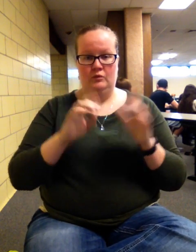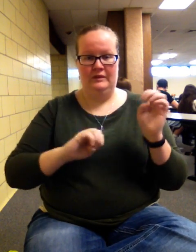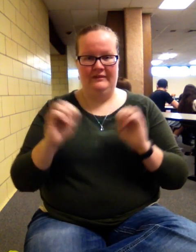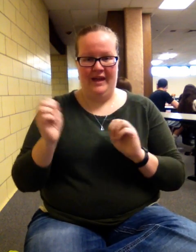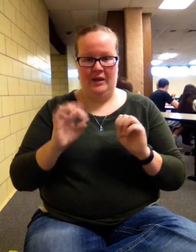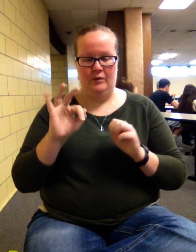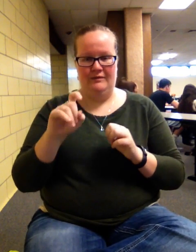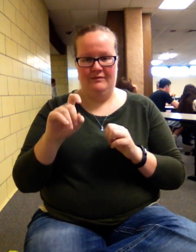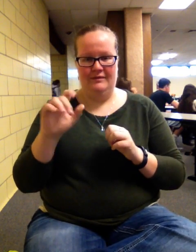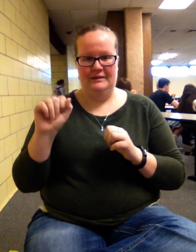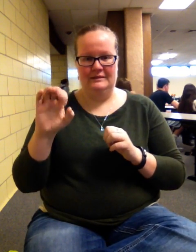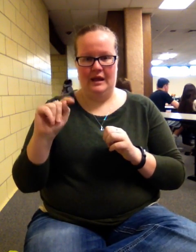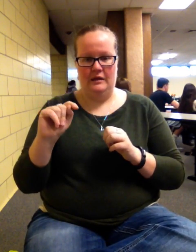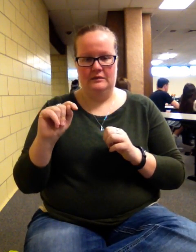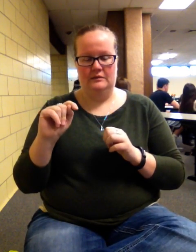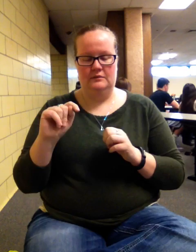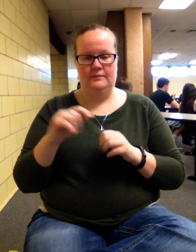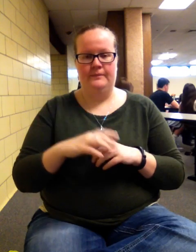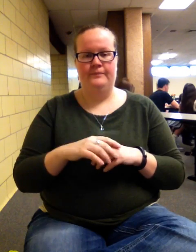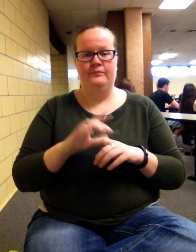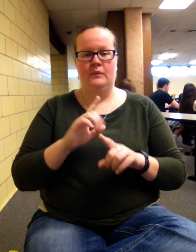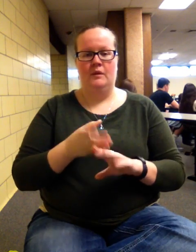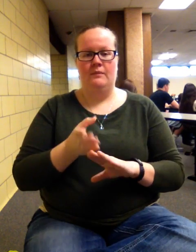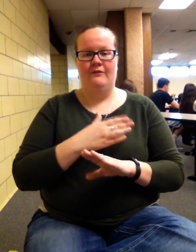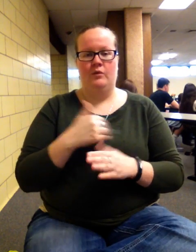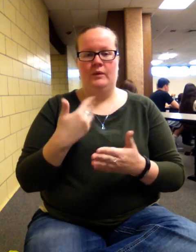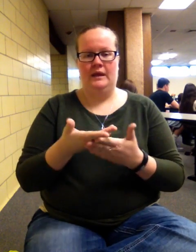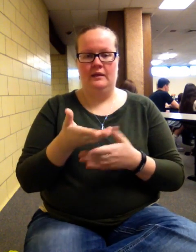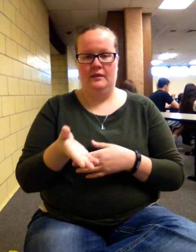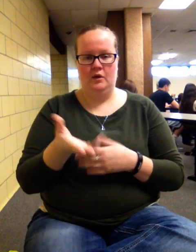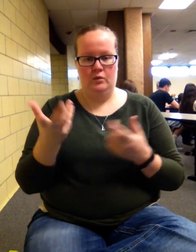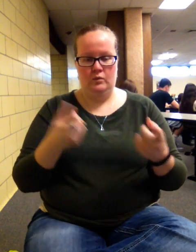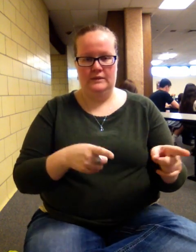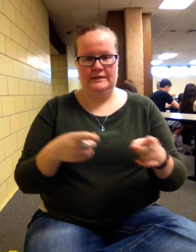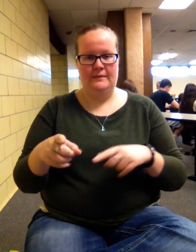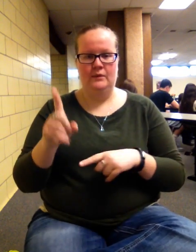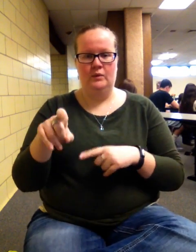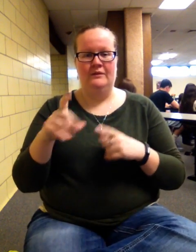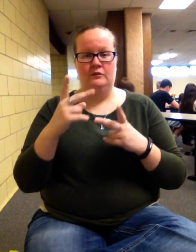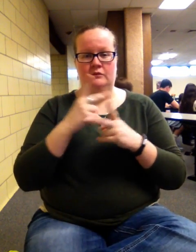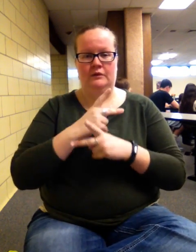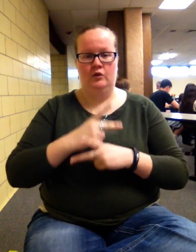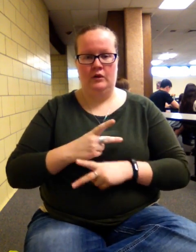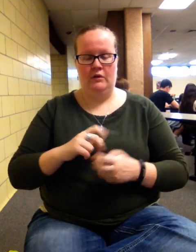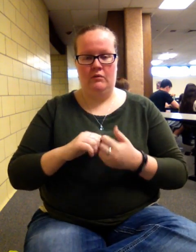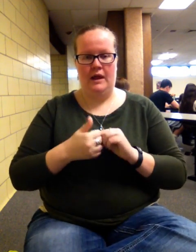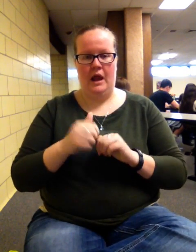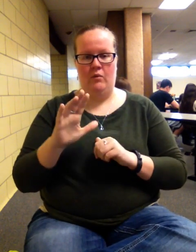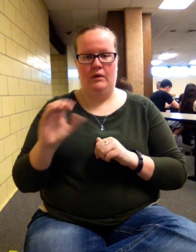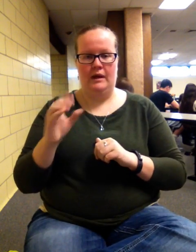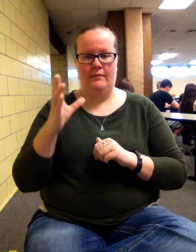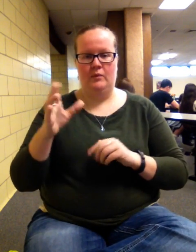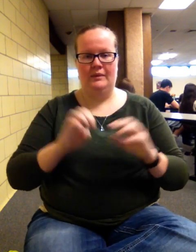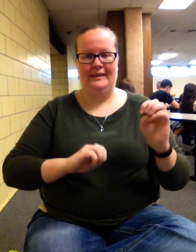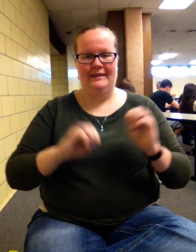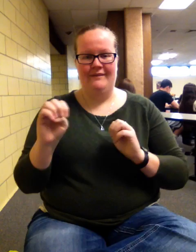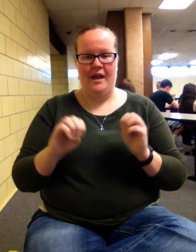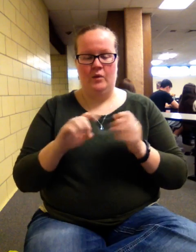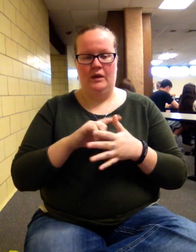assets. But before we get there, what's happening is we have to figure out how a company is going to evaluate those assets with